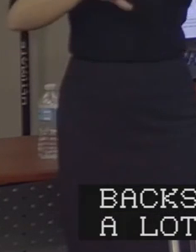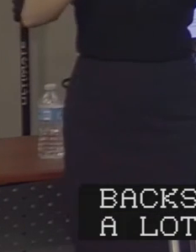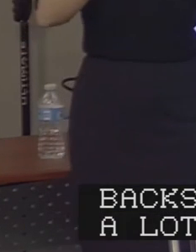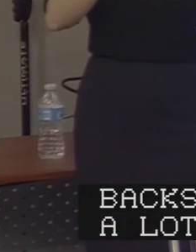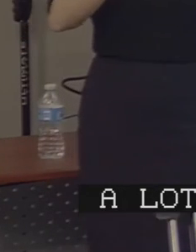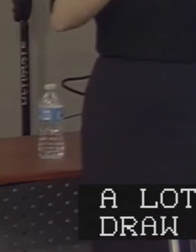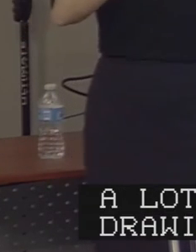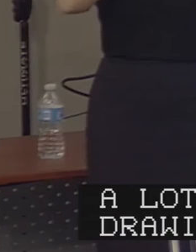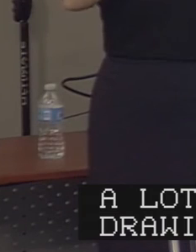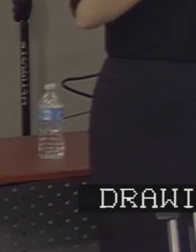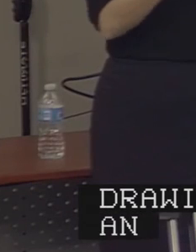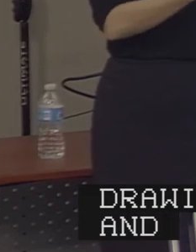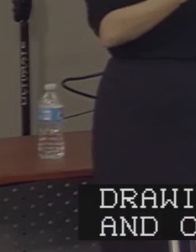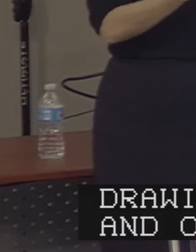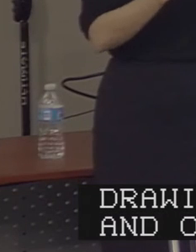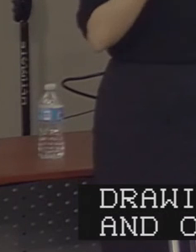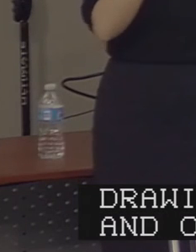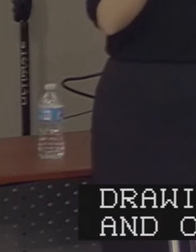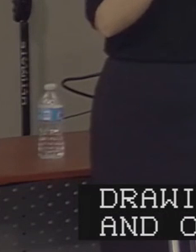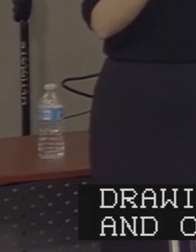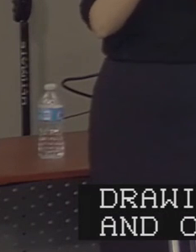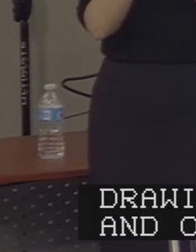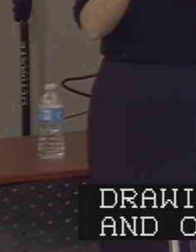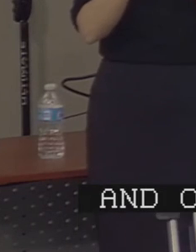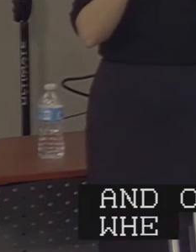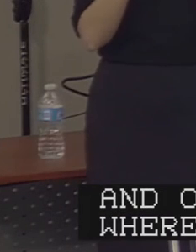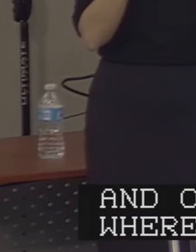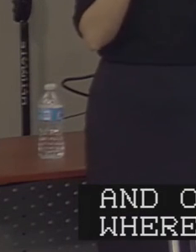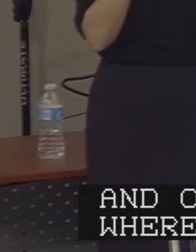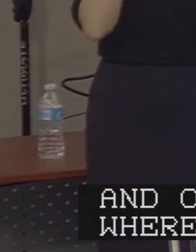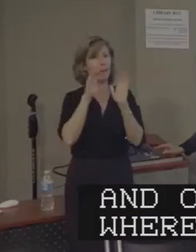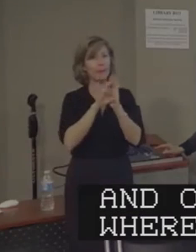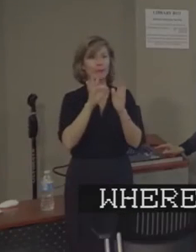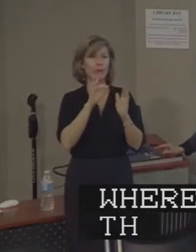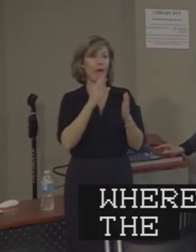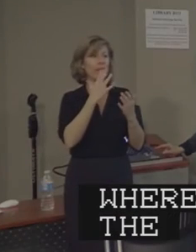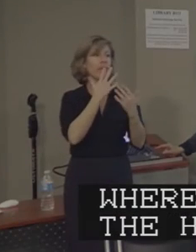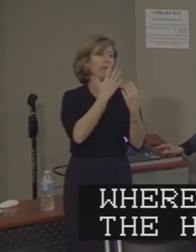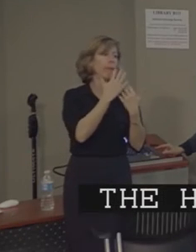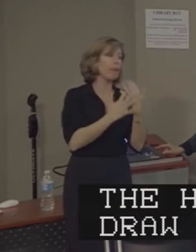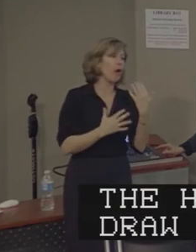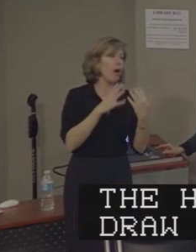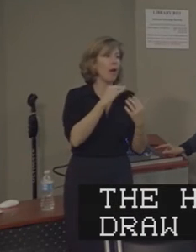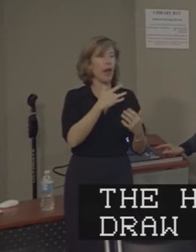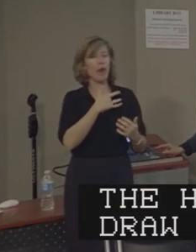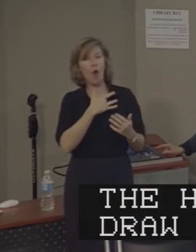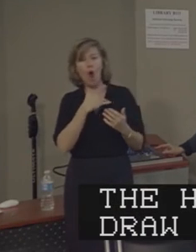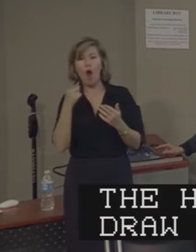to, where does the blood go through the heart? Draw some arrows to show that. Or draw